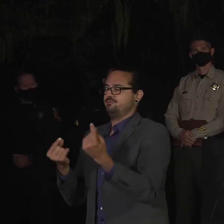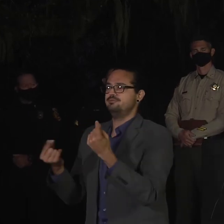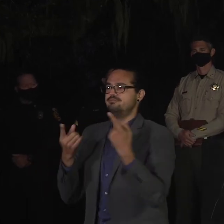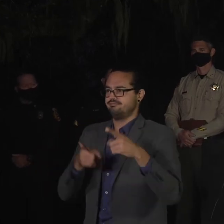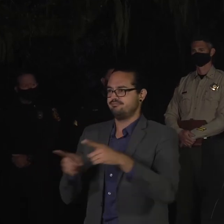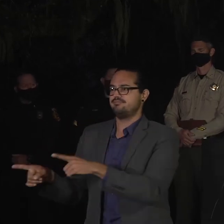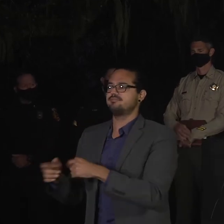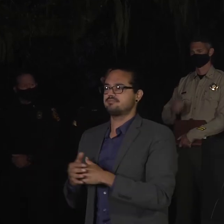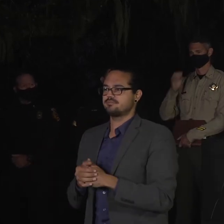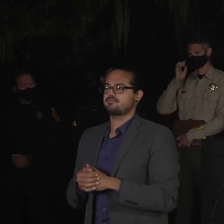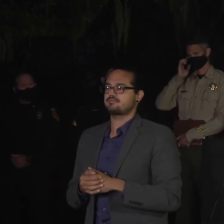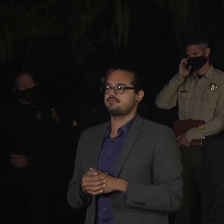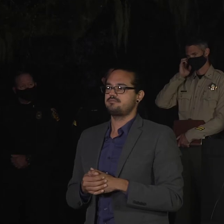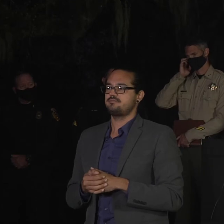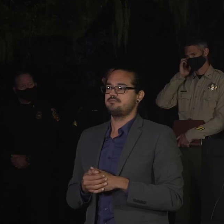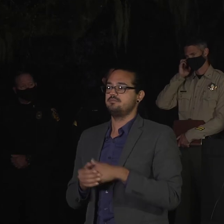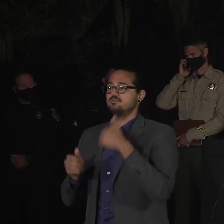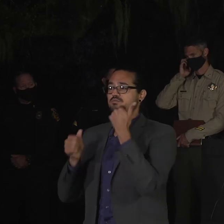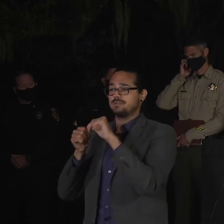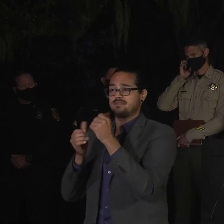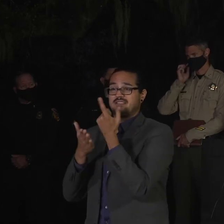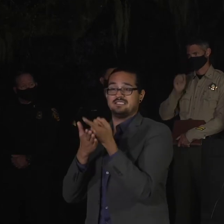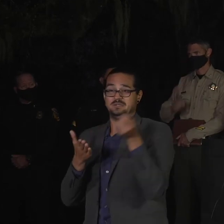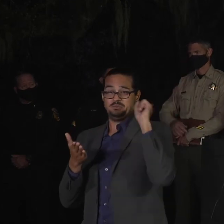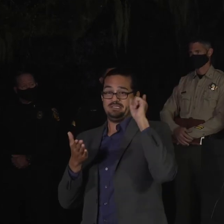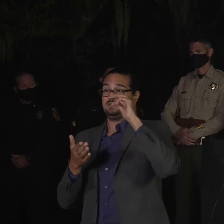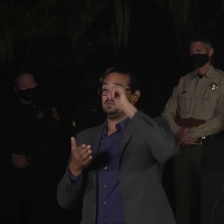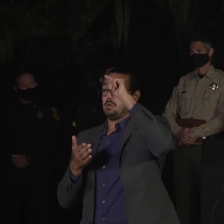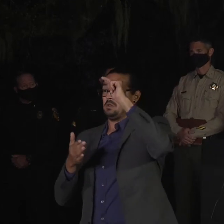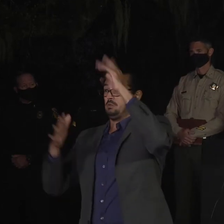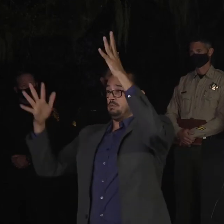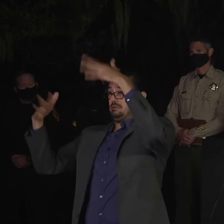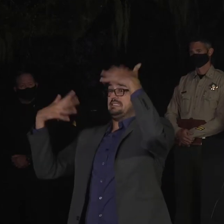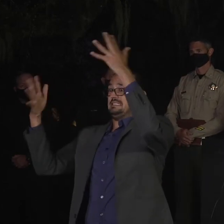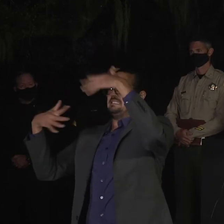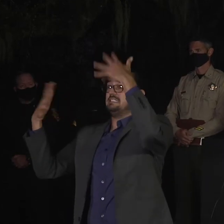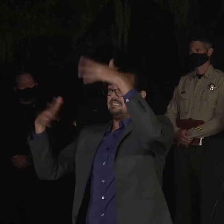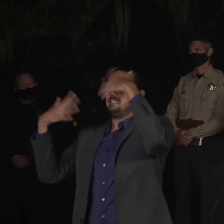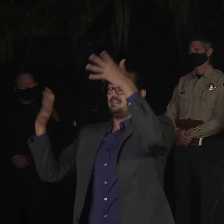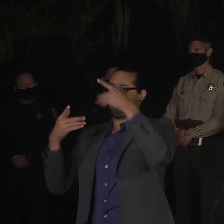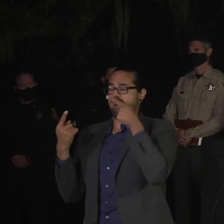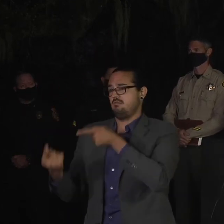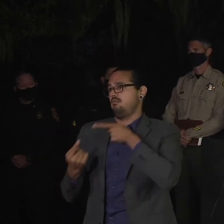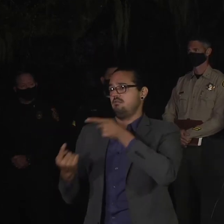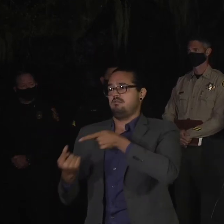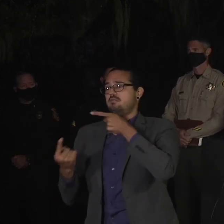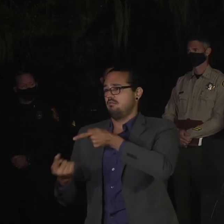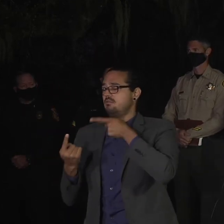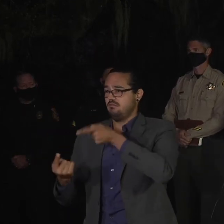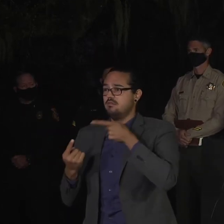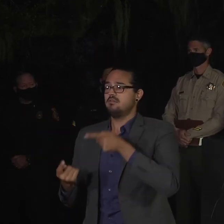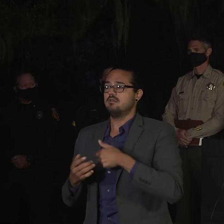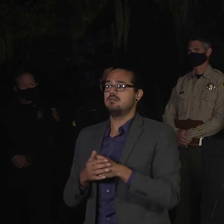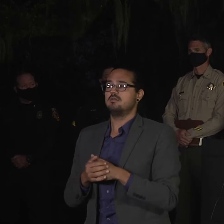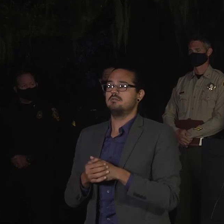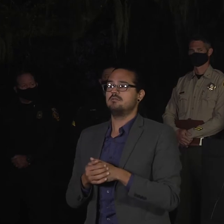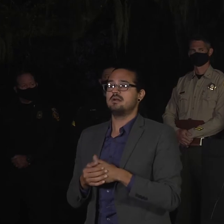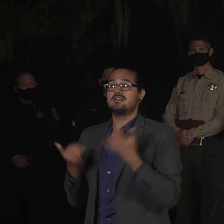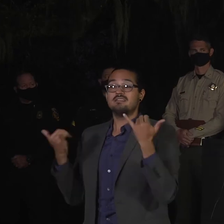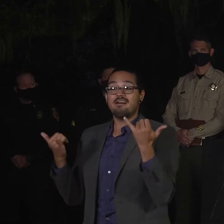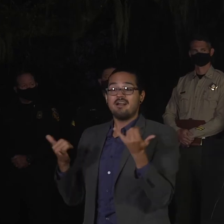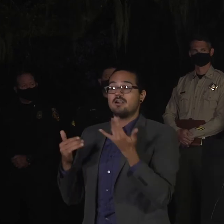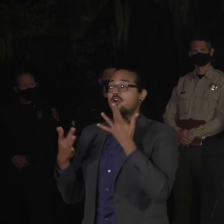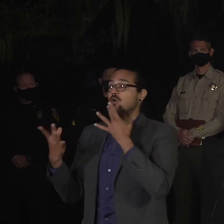heavy north winds, which were hampering us. So we haven't seen that. We've seen an increase in the relative humidities at the lower elevations, albeit at the